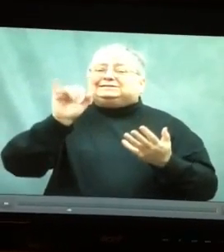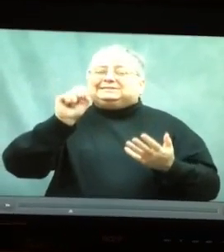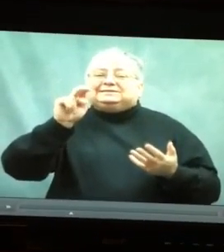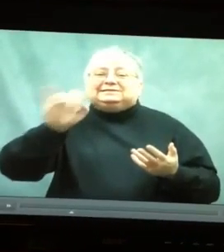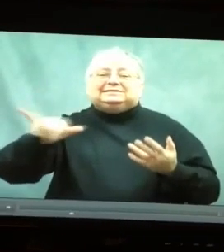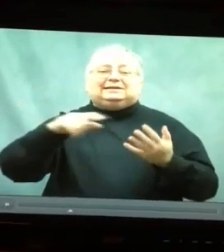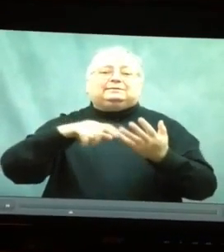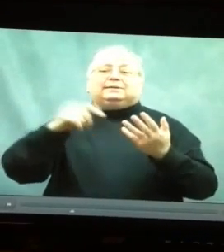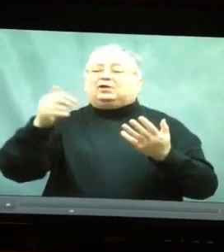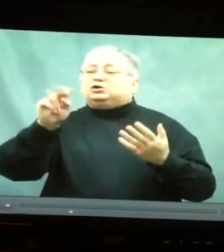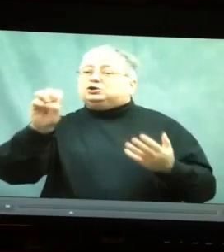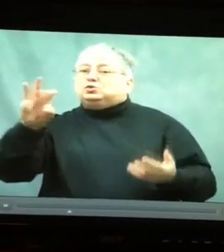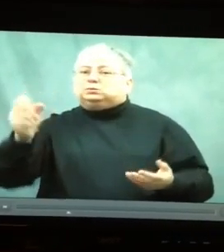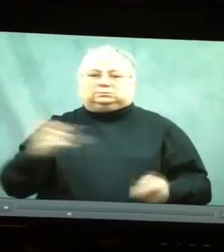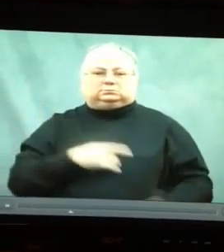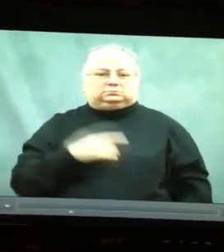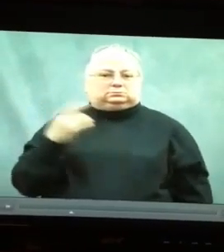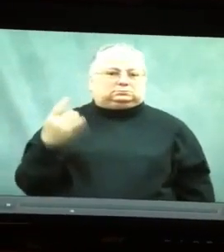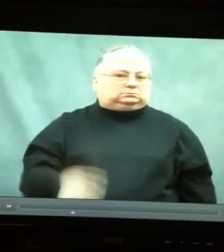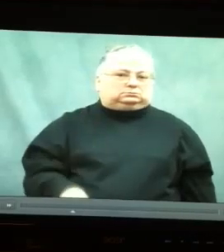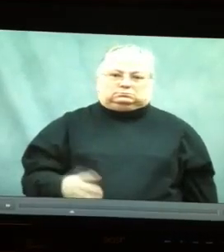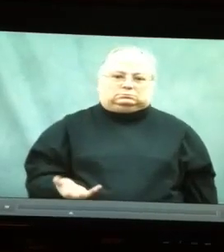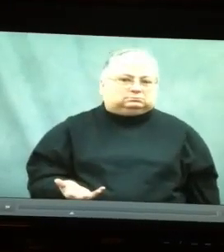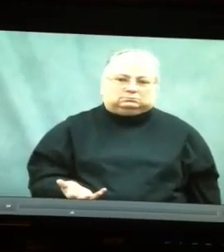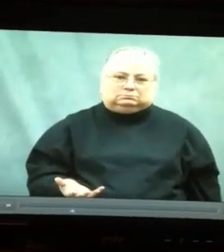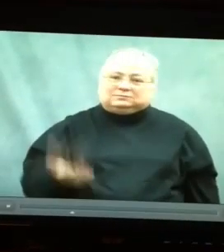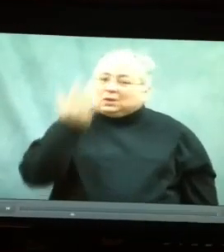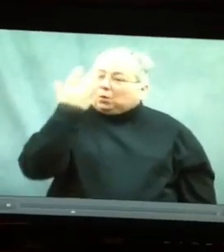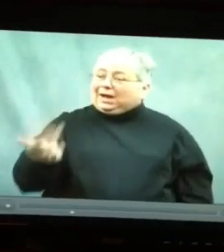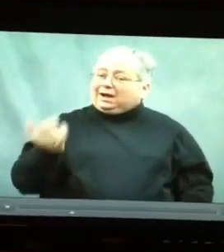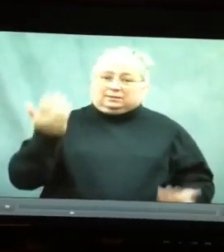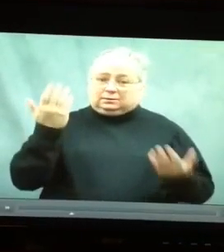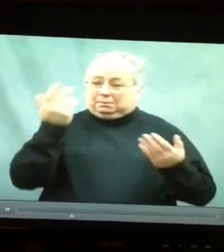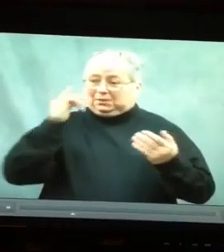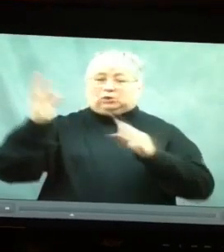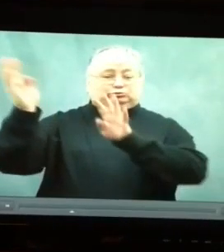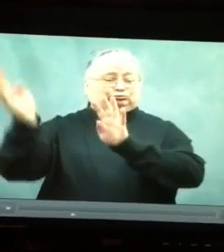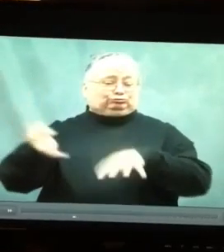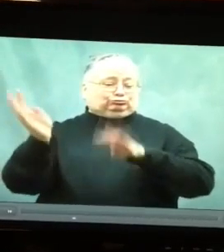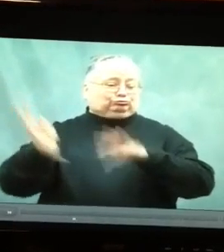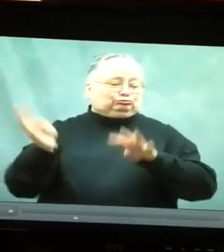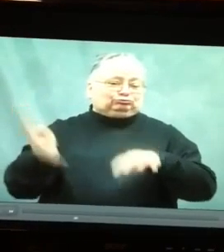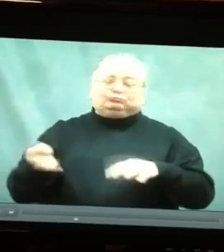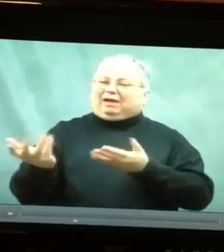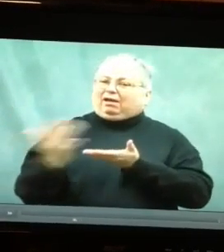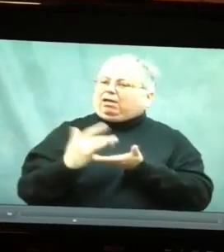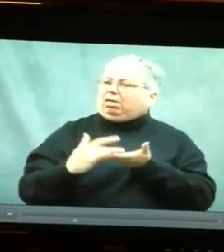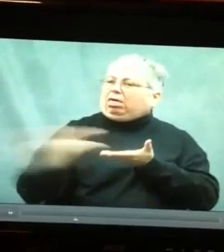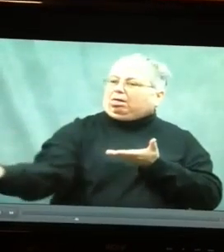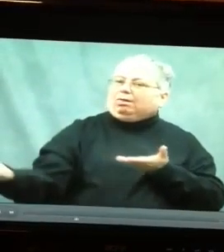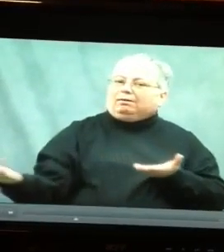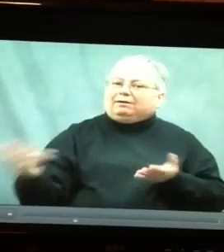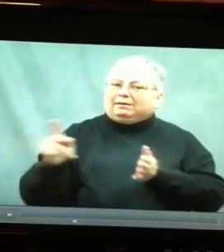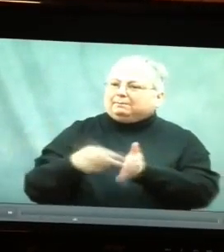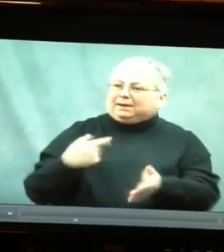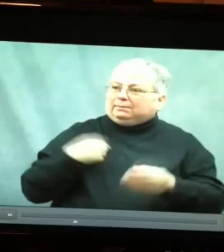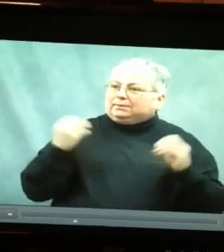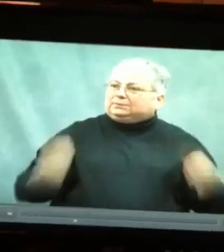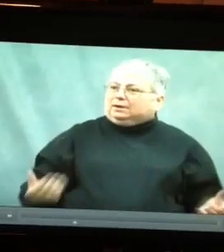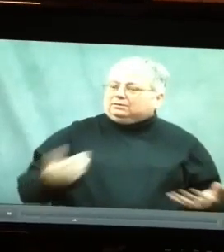companies like Sony and other companies like that, they don't like that at all because, people figure out a way to get this